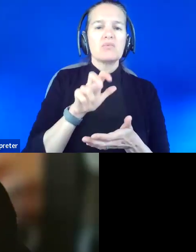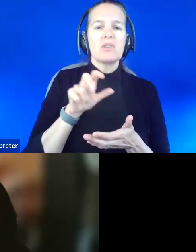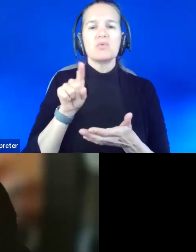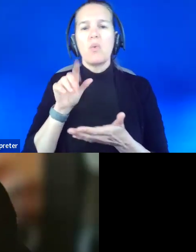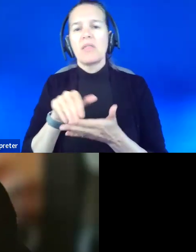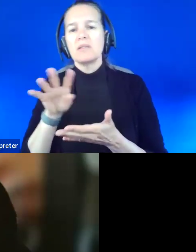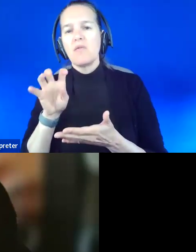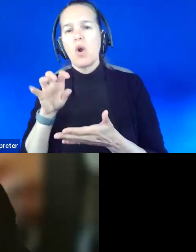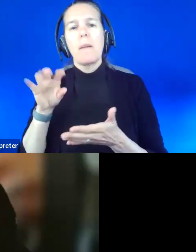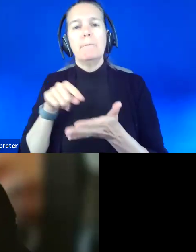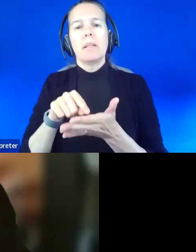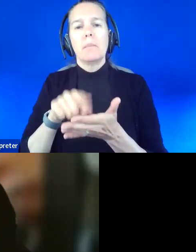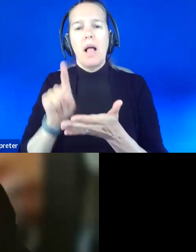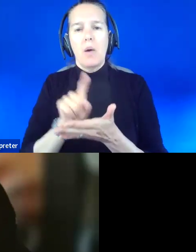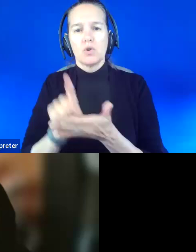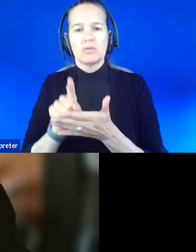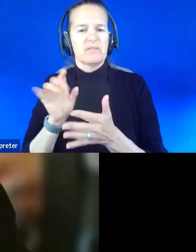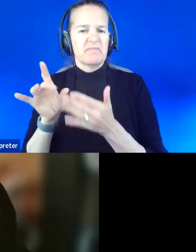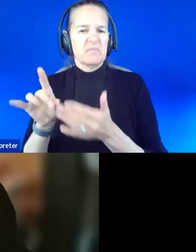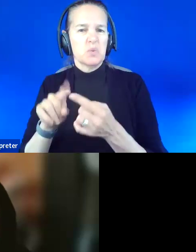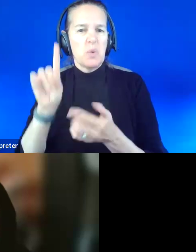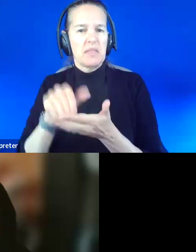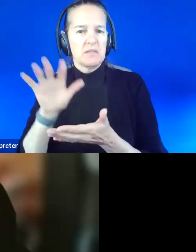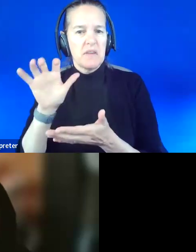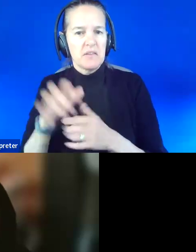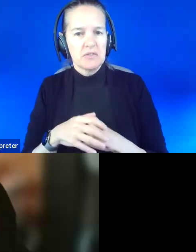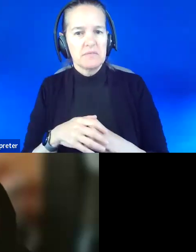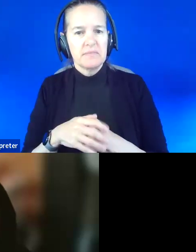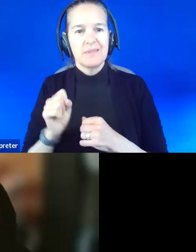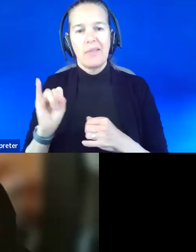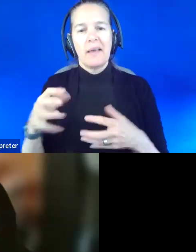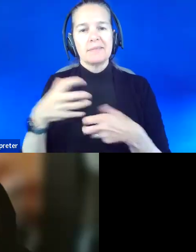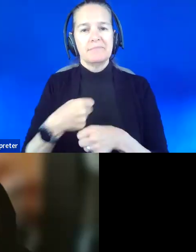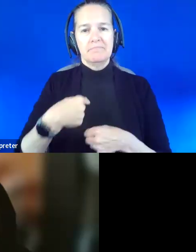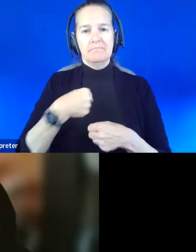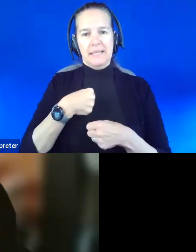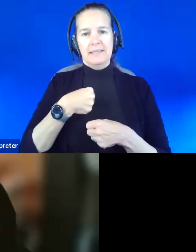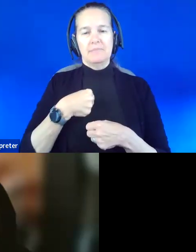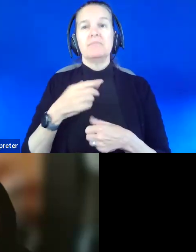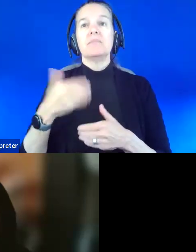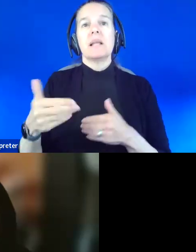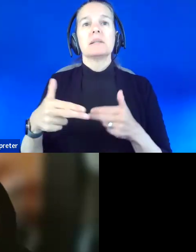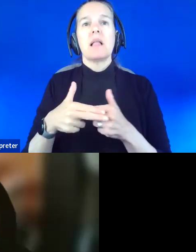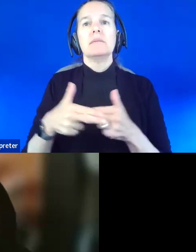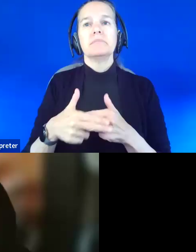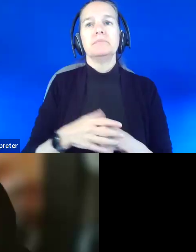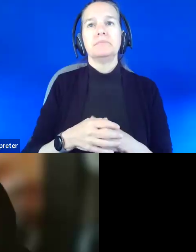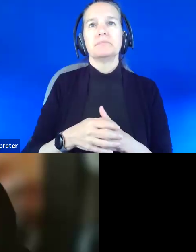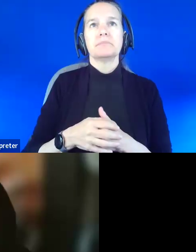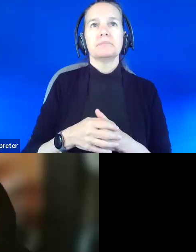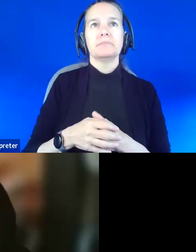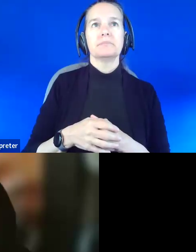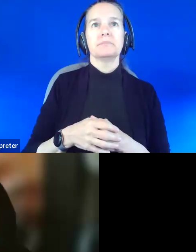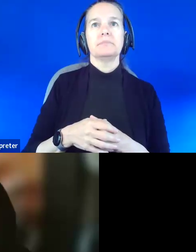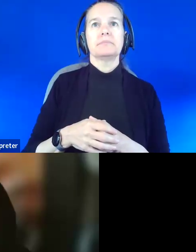year, usually leading towards 1,300. But that's a bit about me. And the next slide.